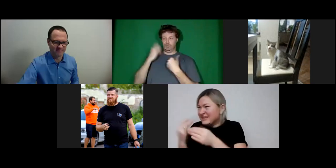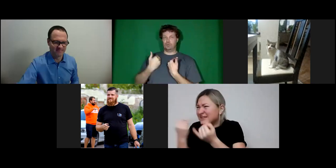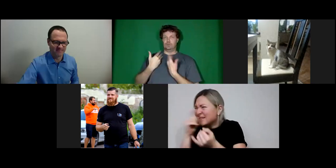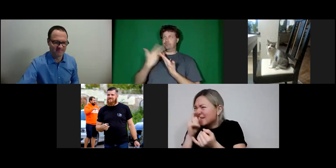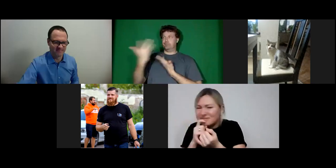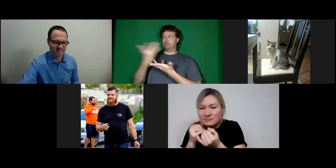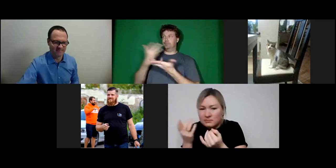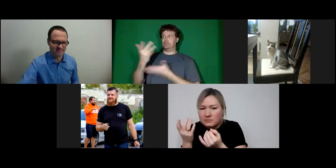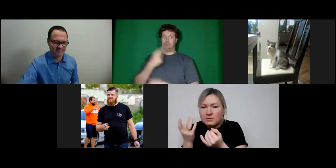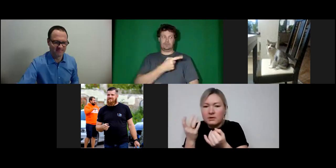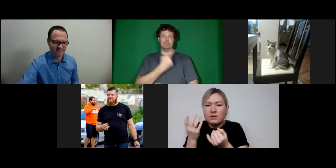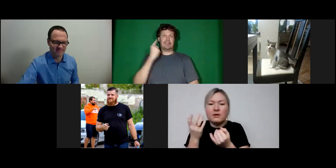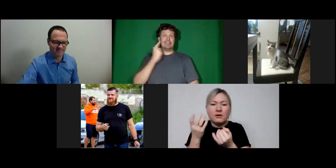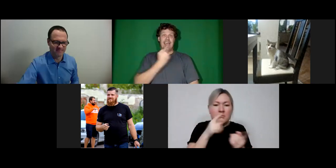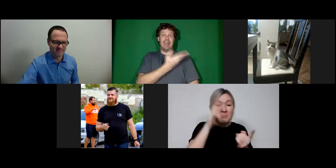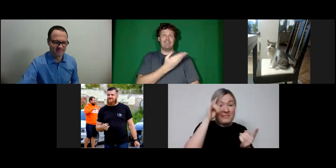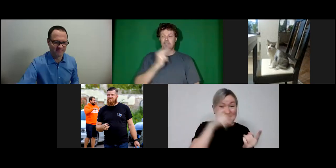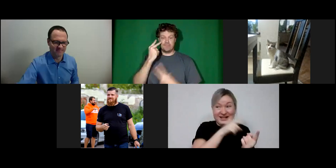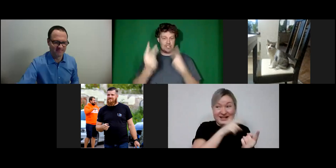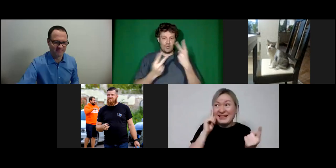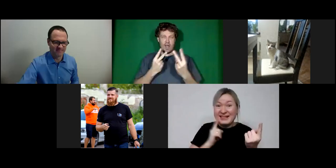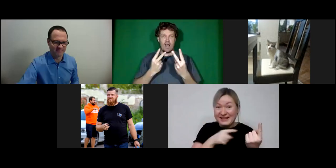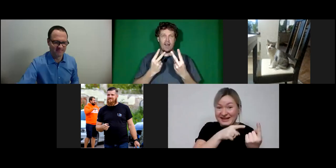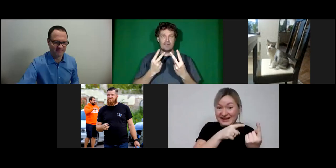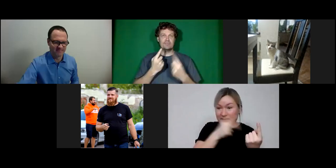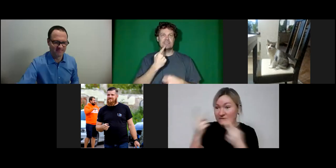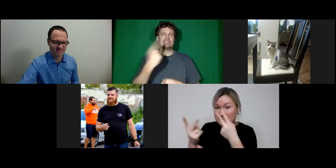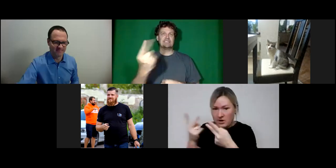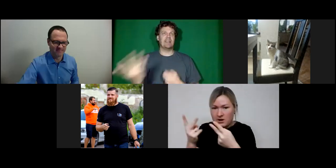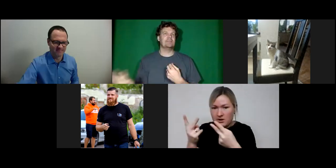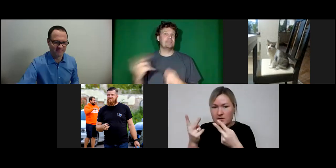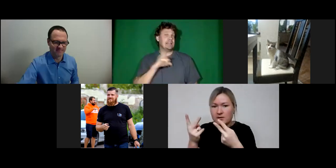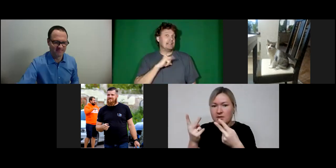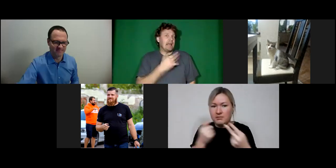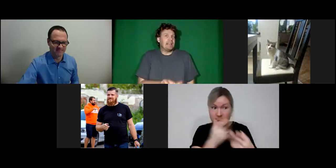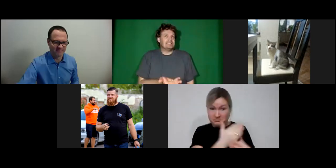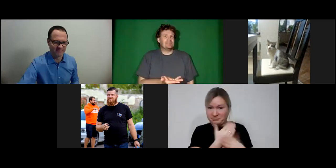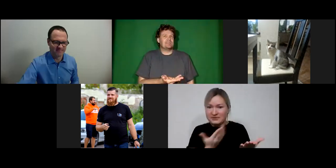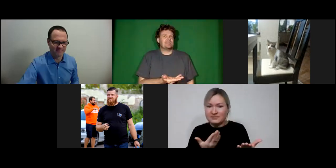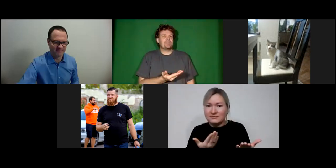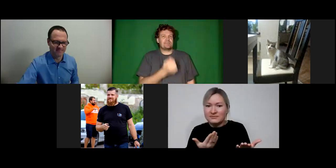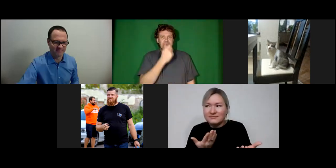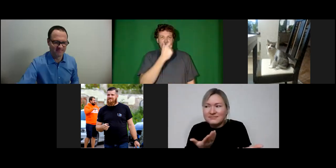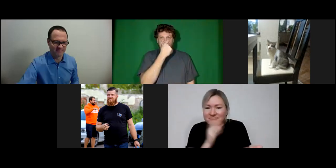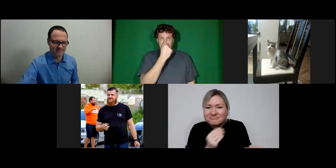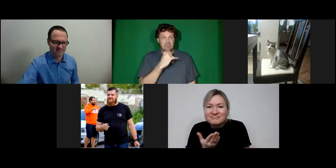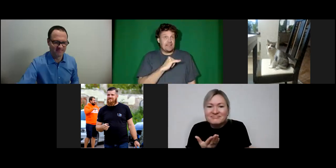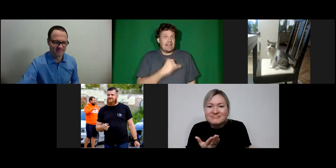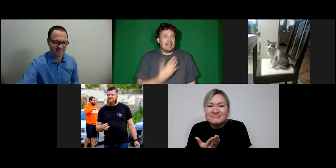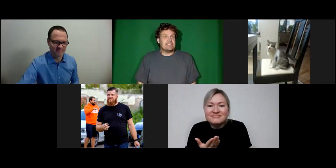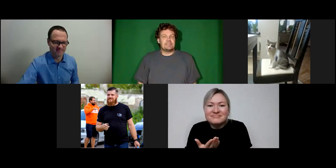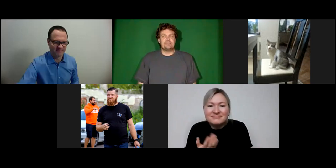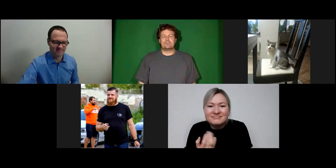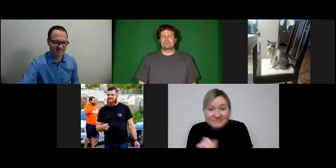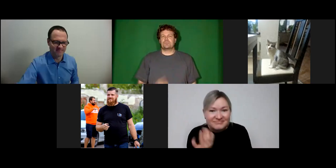understand because you were hearing and you were shouting out the plays, but it was so noisy in the stands, I couldn't understand a thing. So thanks to Miha,